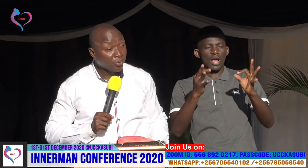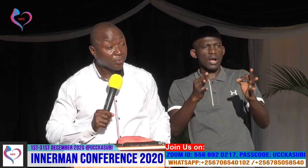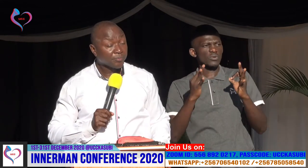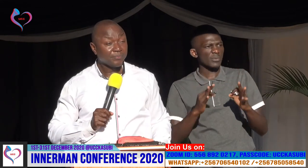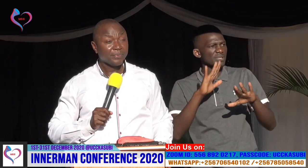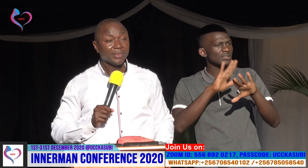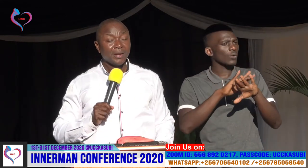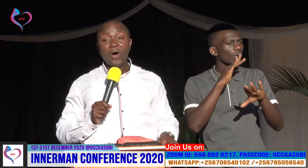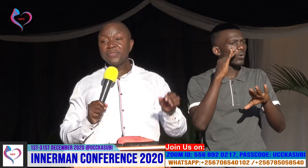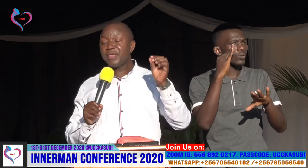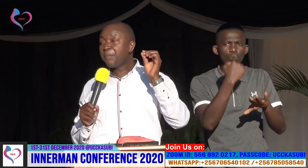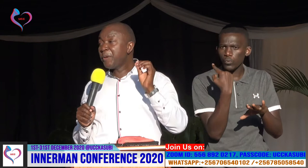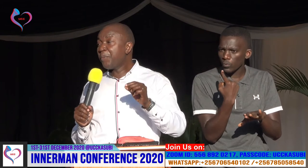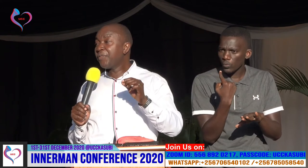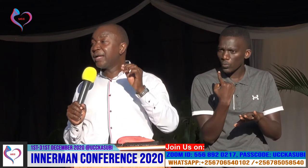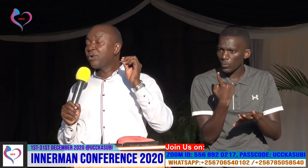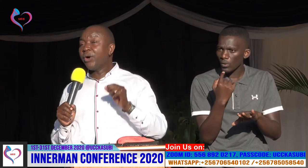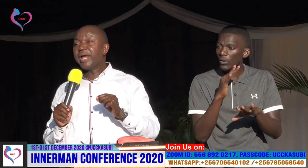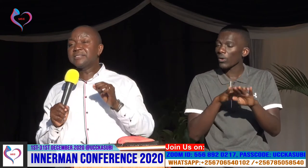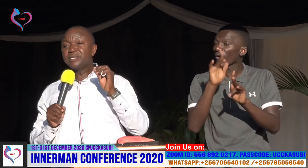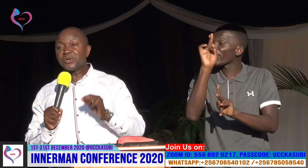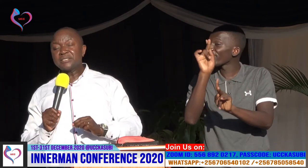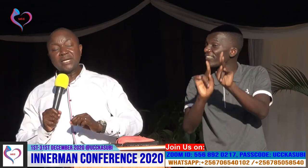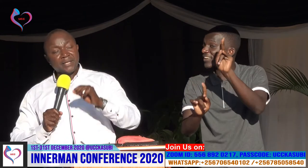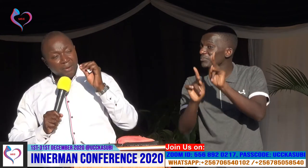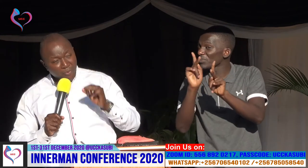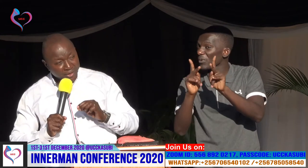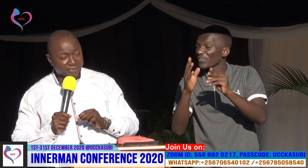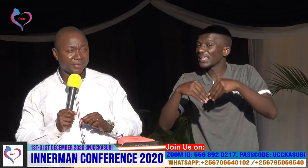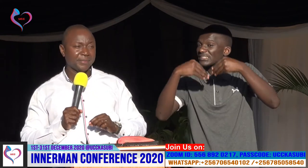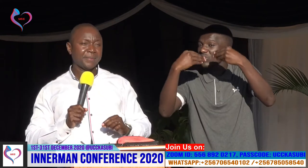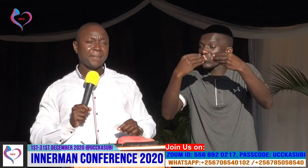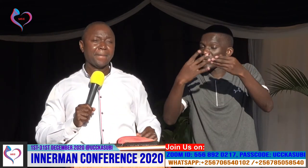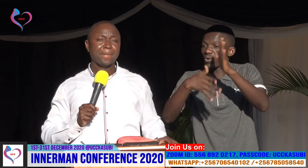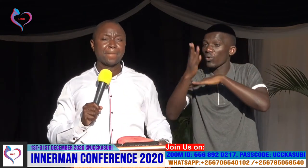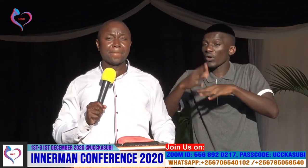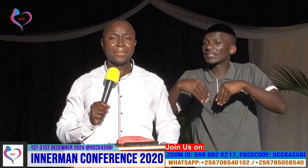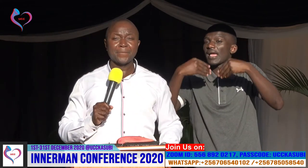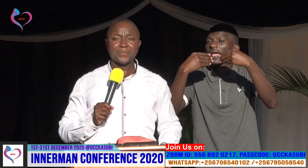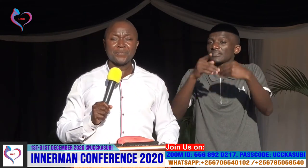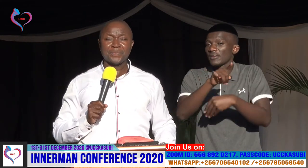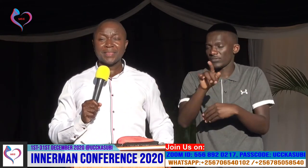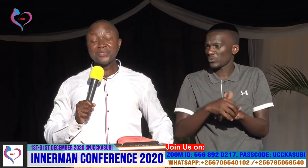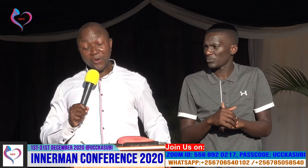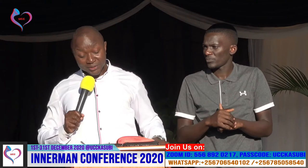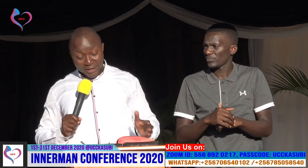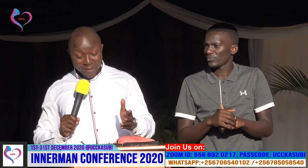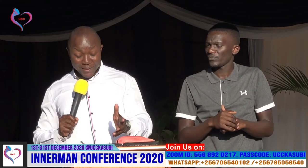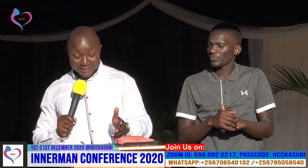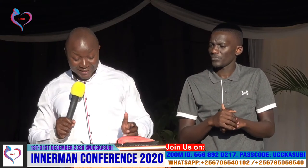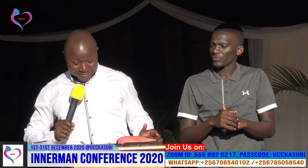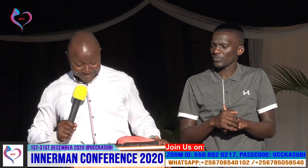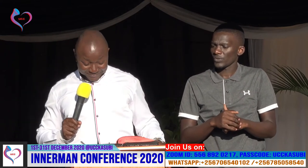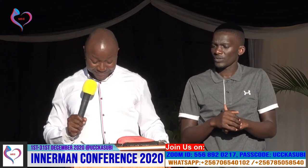who? Embalira kwani? On the people that God has entrusted them with. Kubantu mukama babe sigisiza. Those